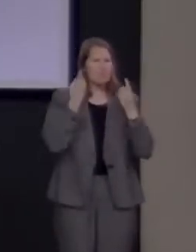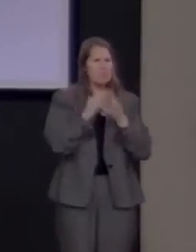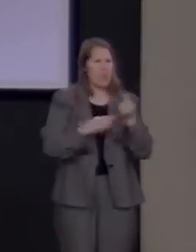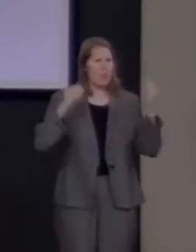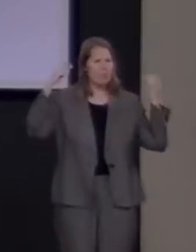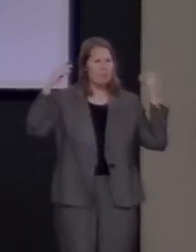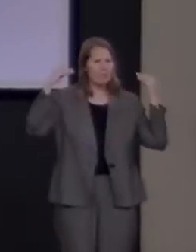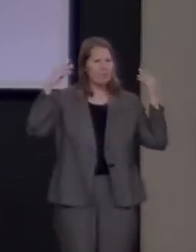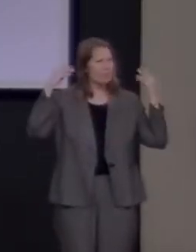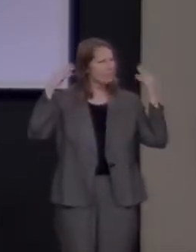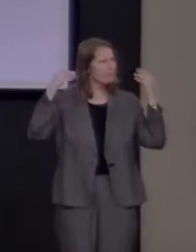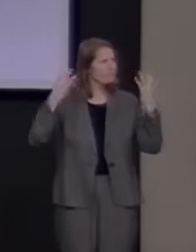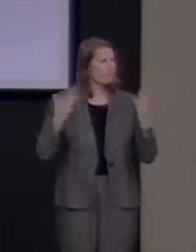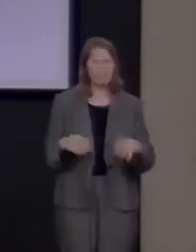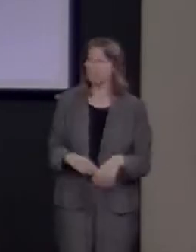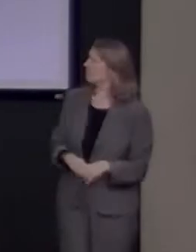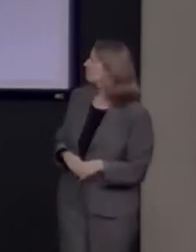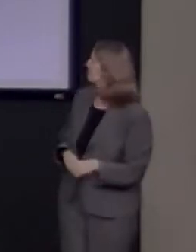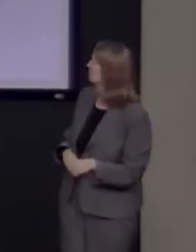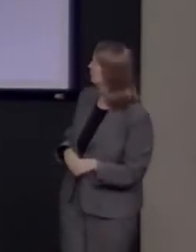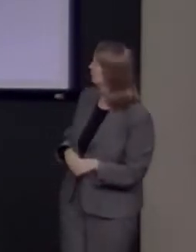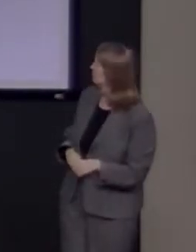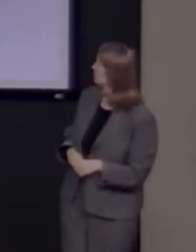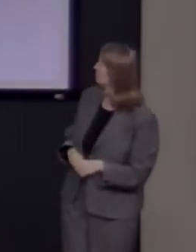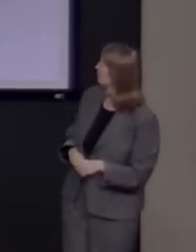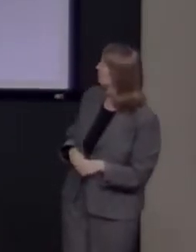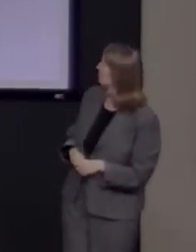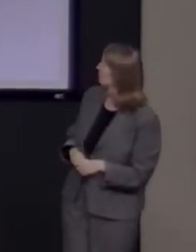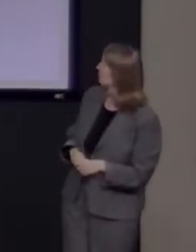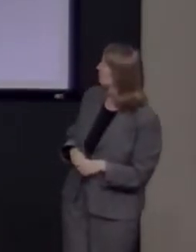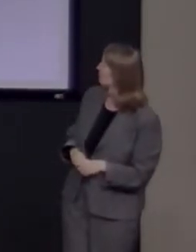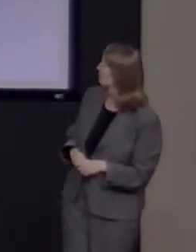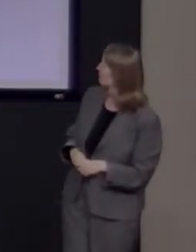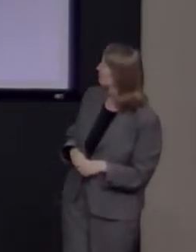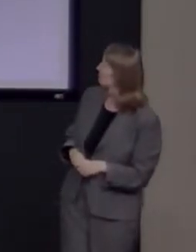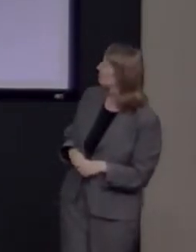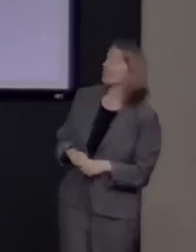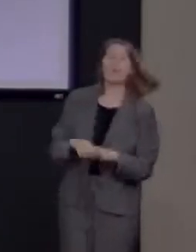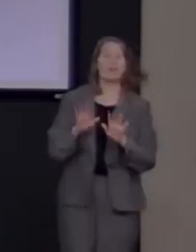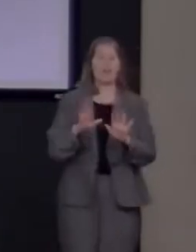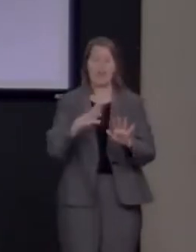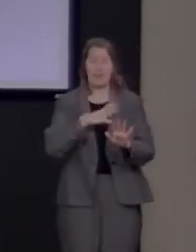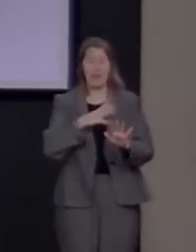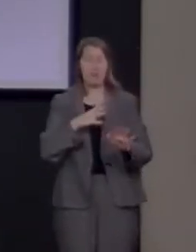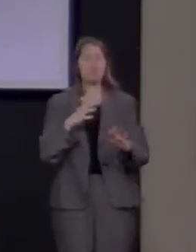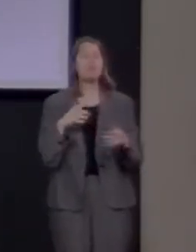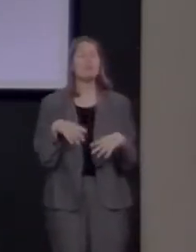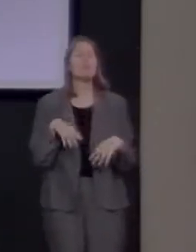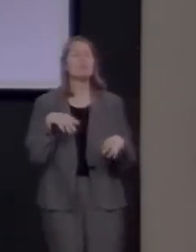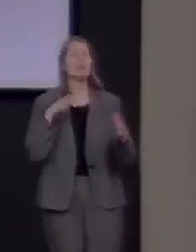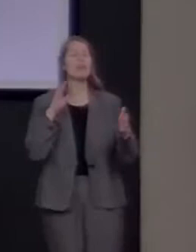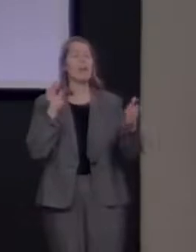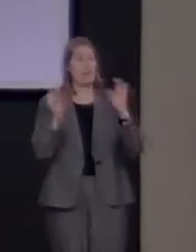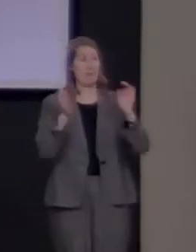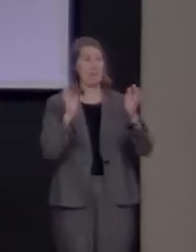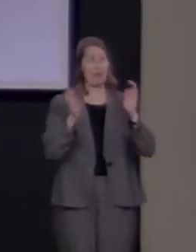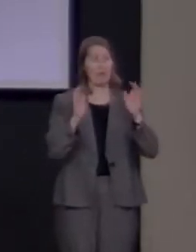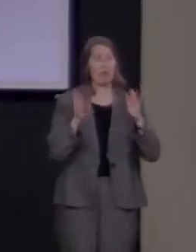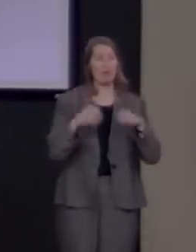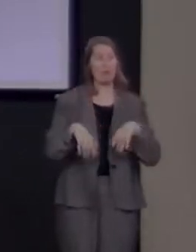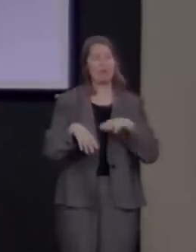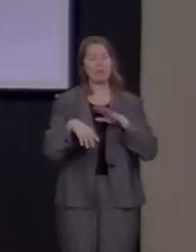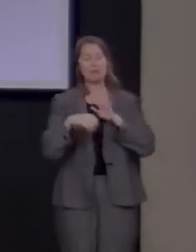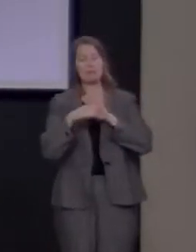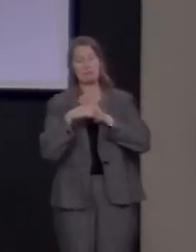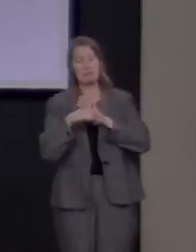activation, consistent with a lot of activation, a lot of other studies. But then if we ask, across all of these studies, which brain regions